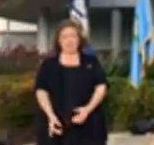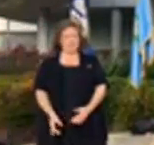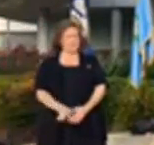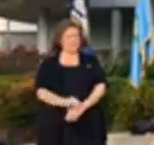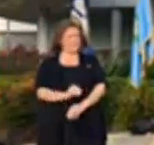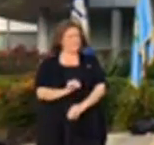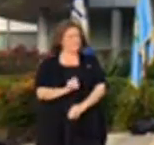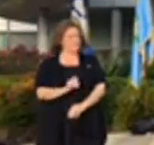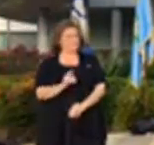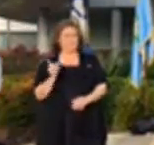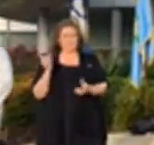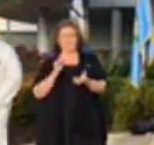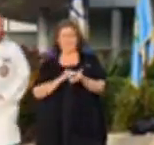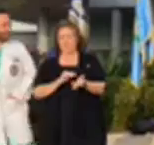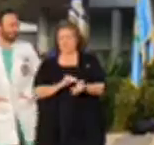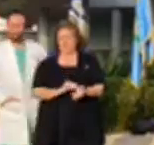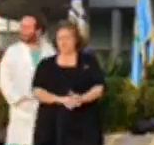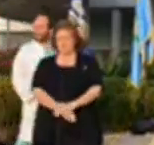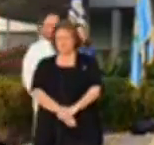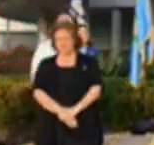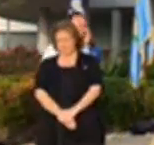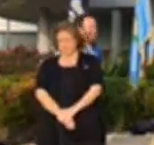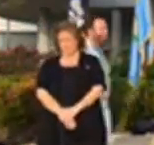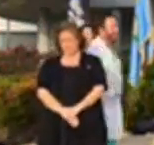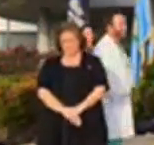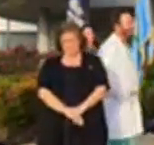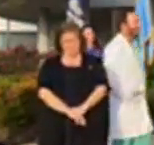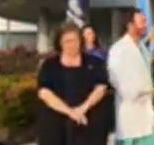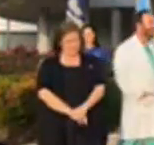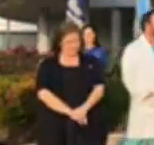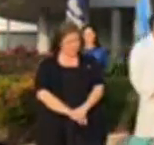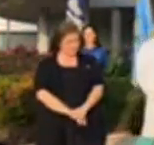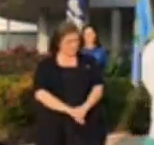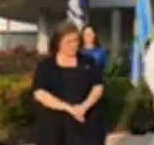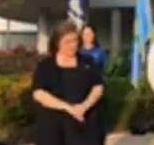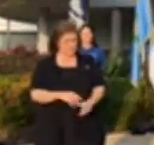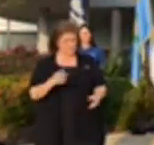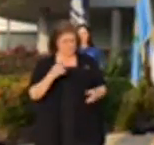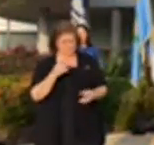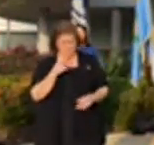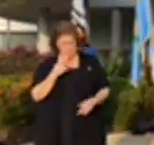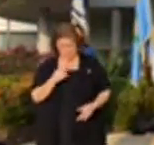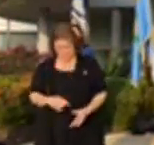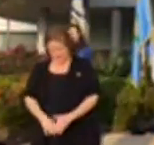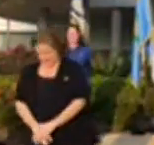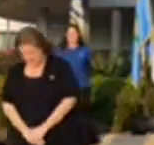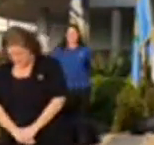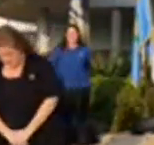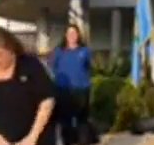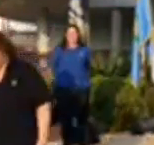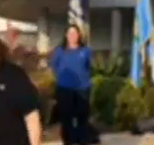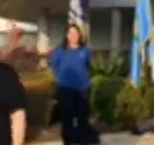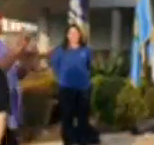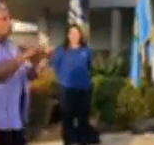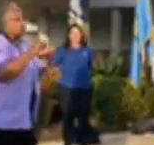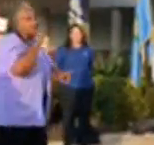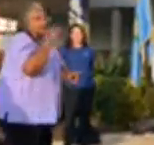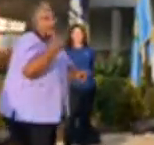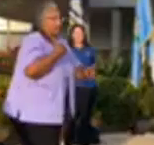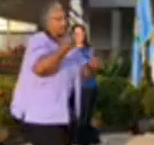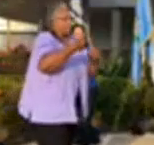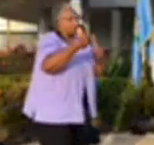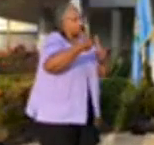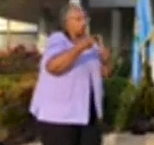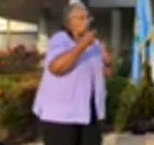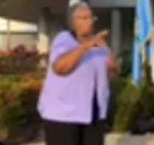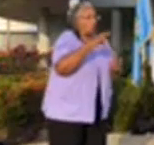Dr. Cantrell. Sorry. Say, for instance, you don't have a temperature, but maybe you have a cough or shortness of